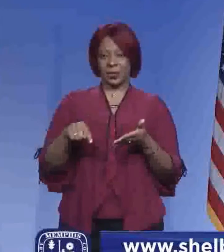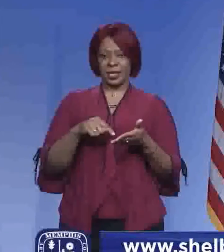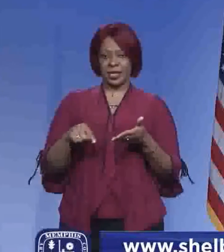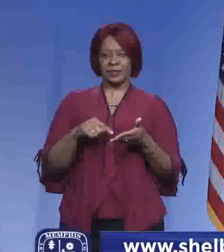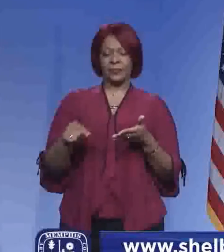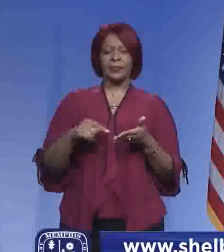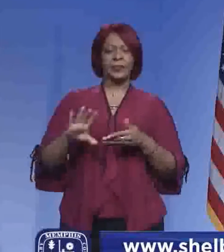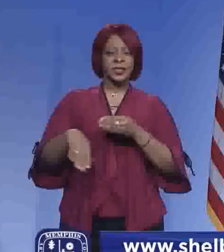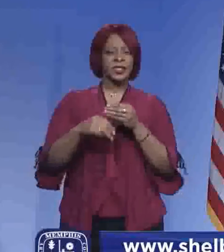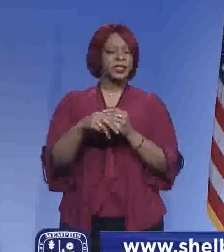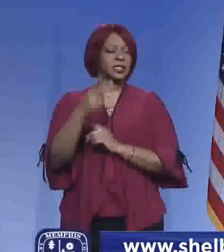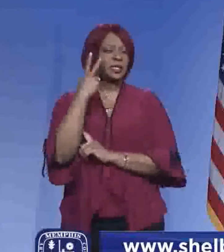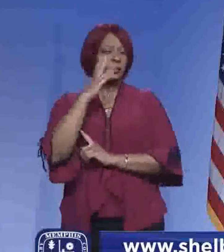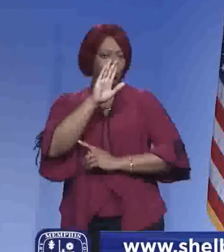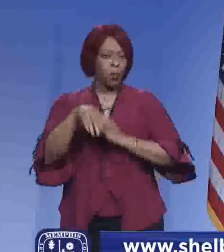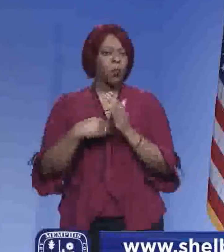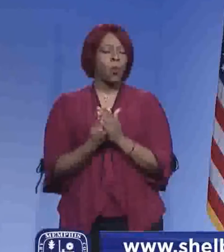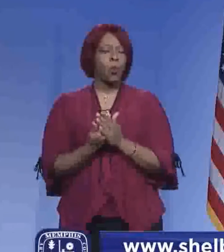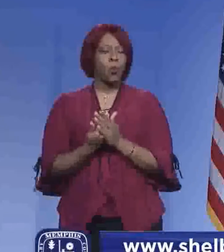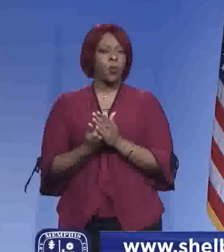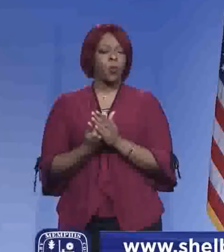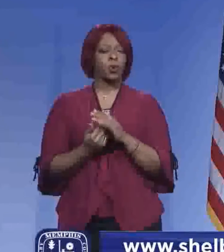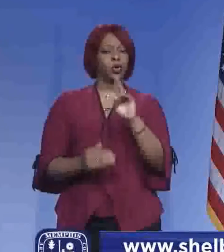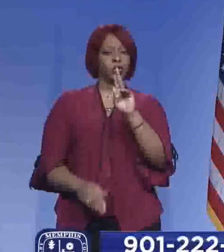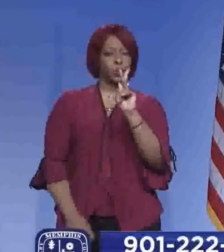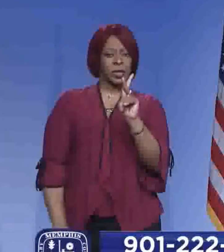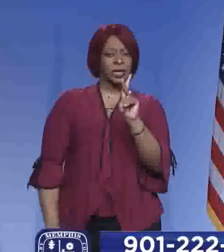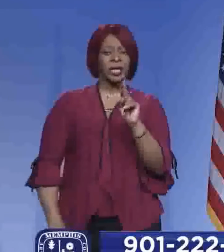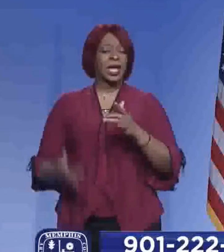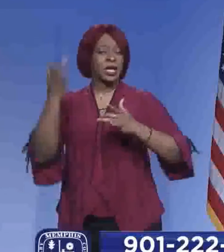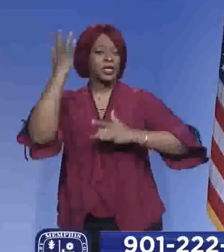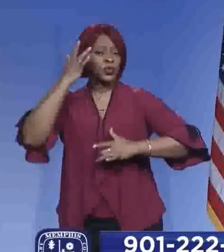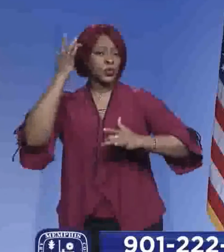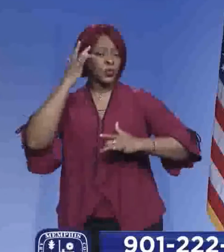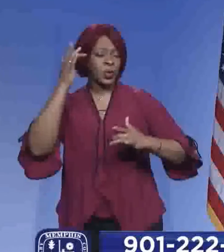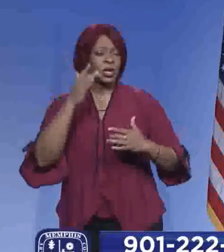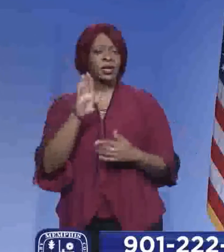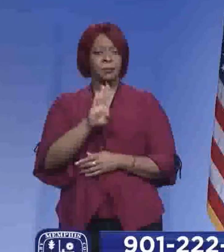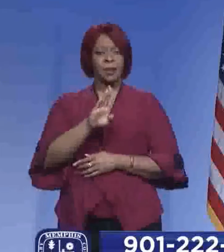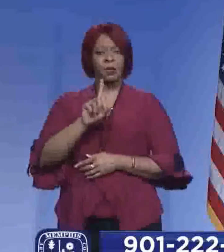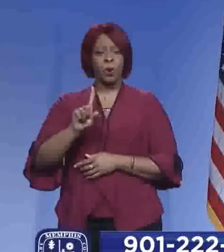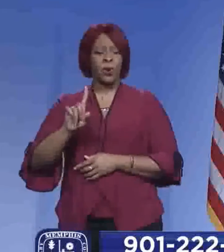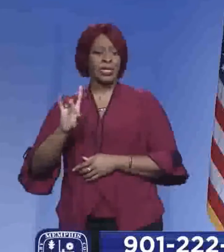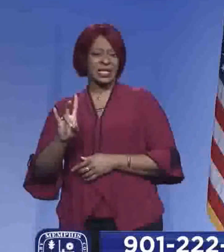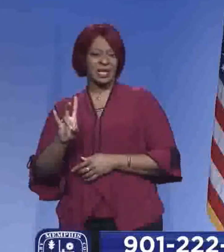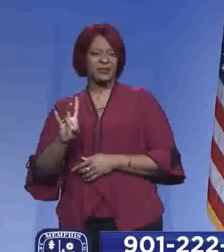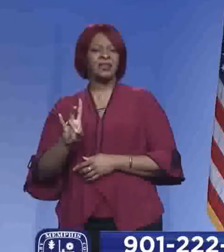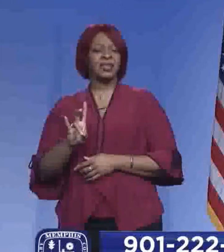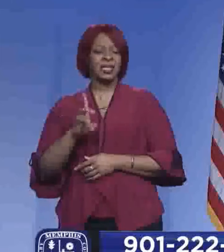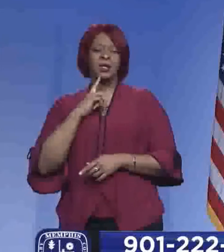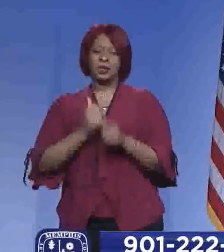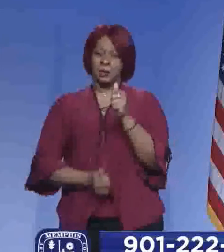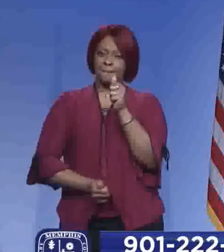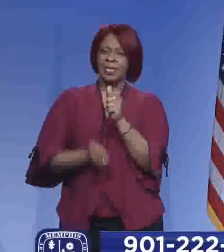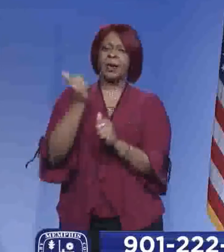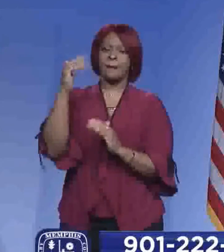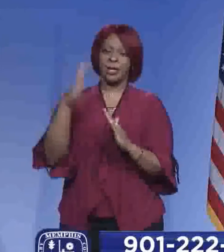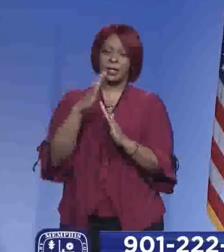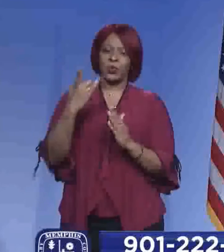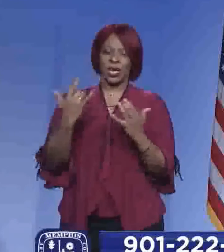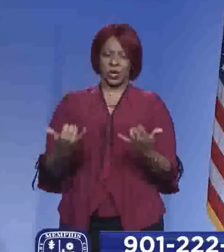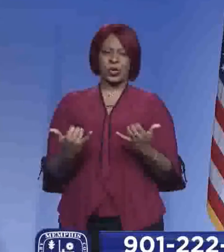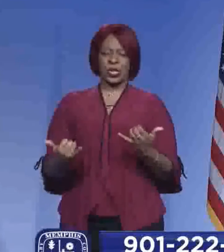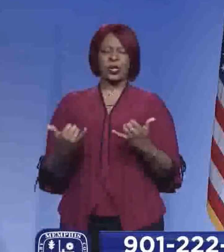in addition to seeing all of the UK strain variants, the B117s, which is the predominant strain,